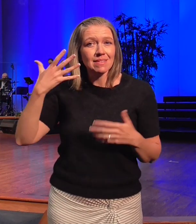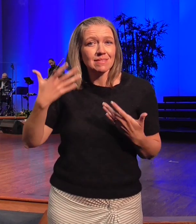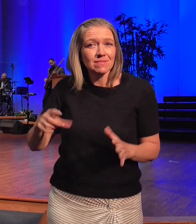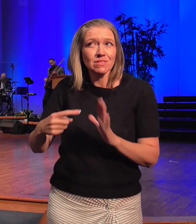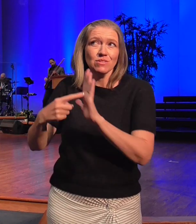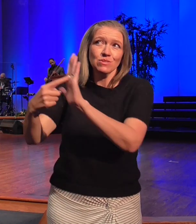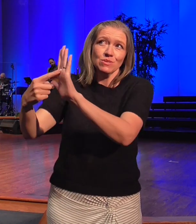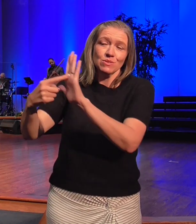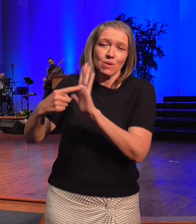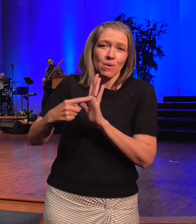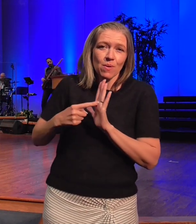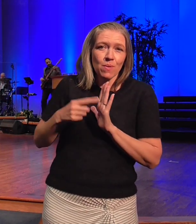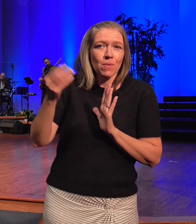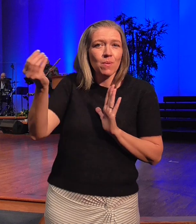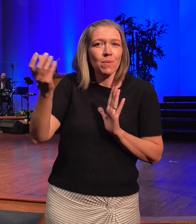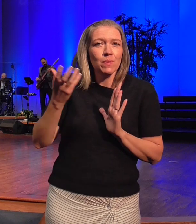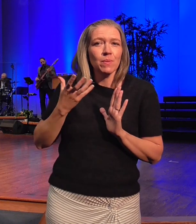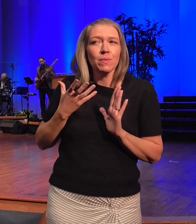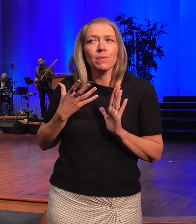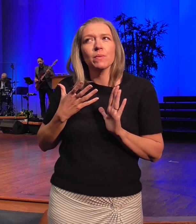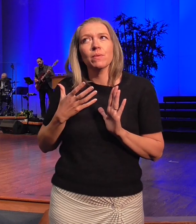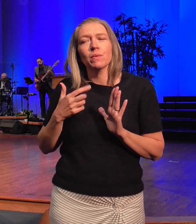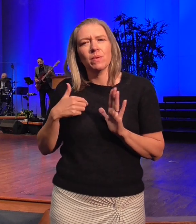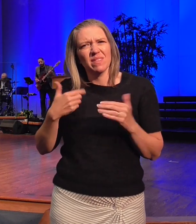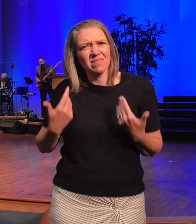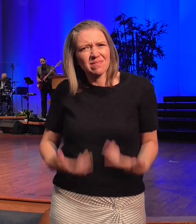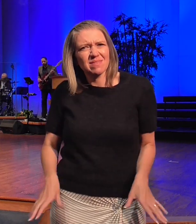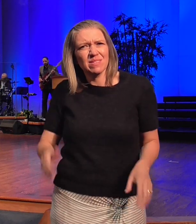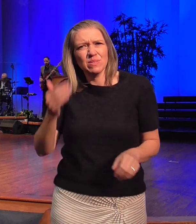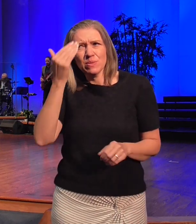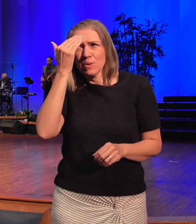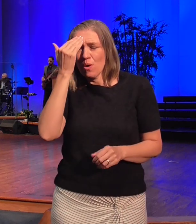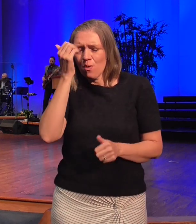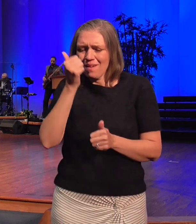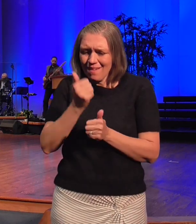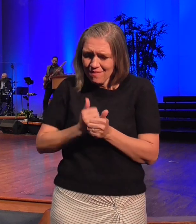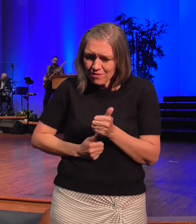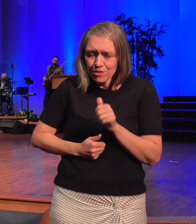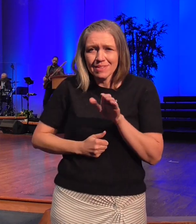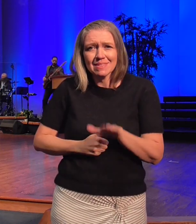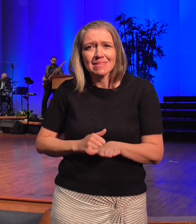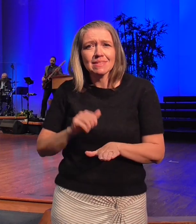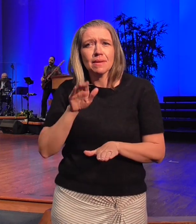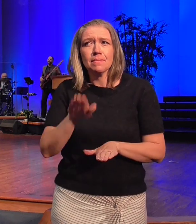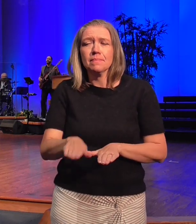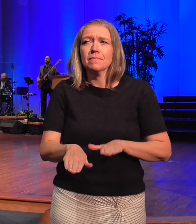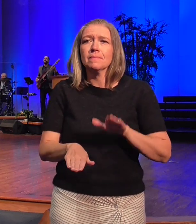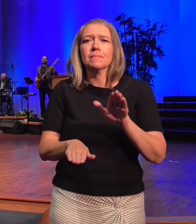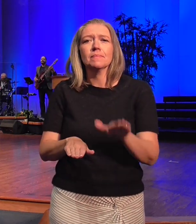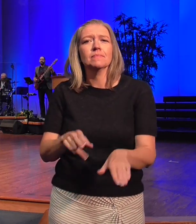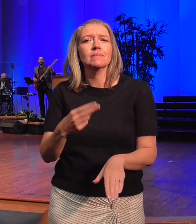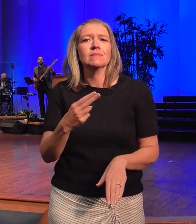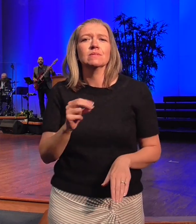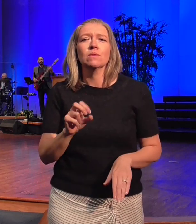shown me, oh, I know every step is holy.